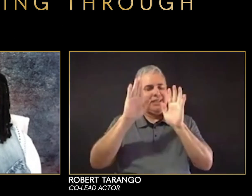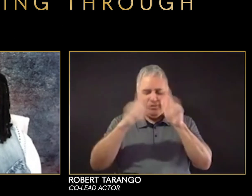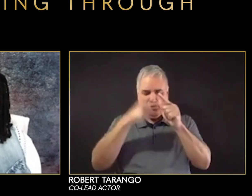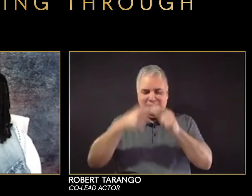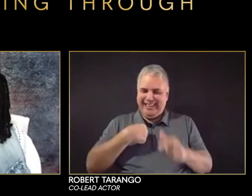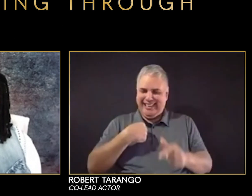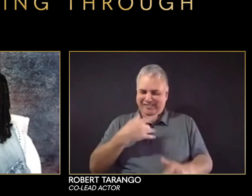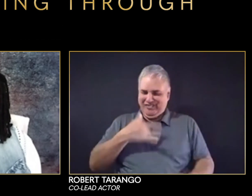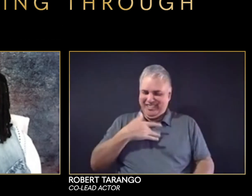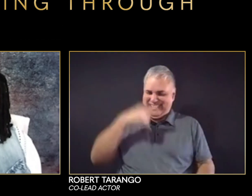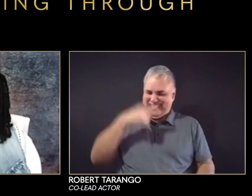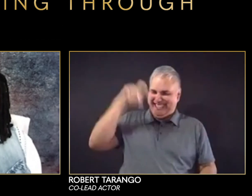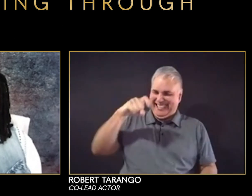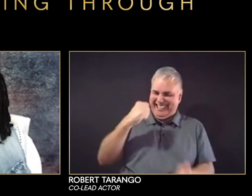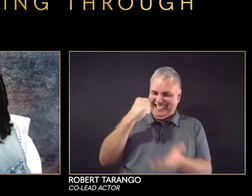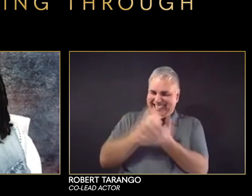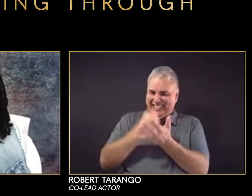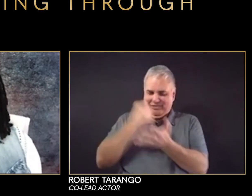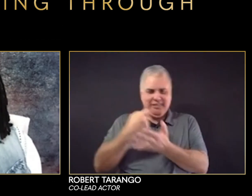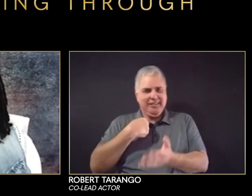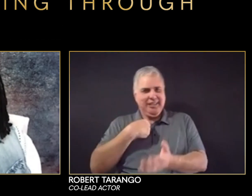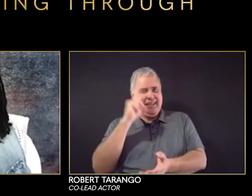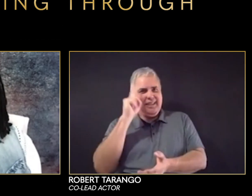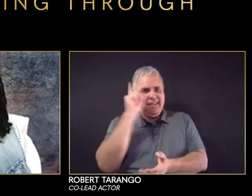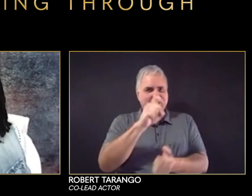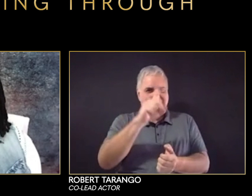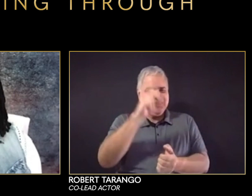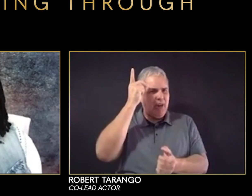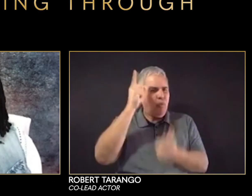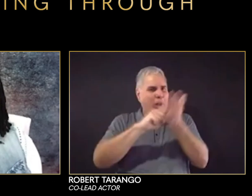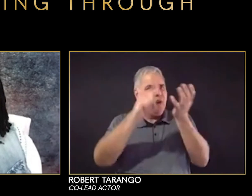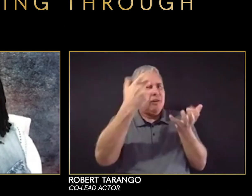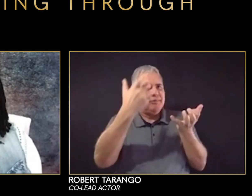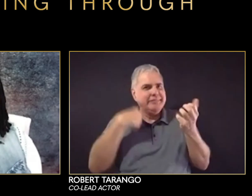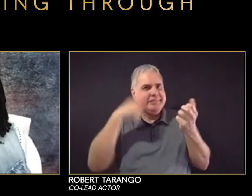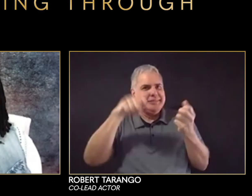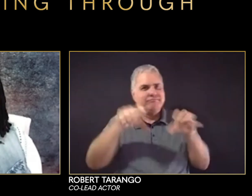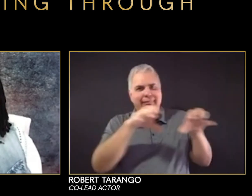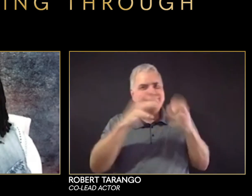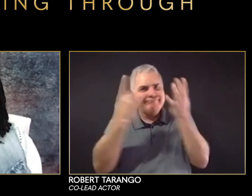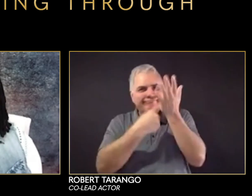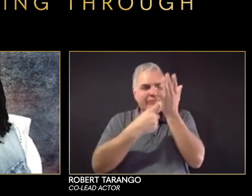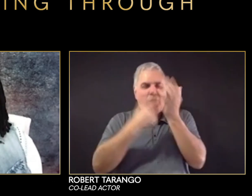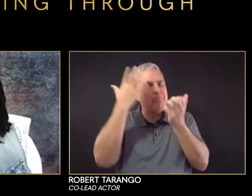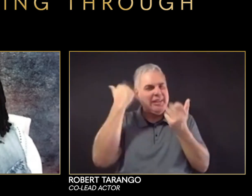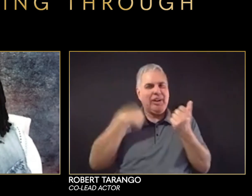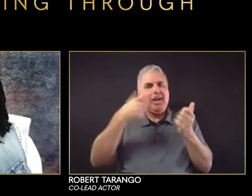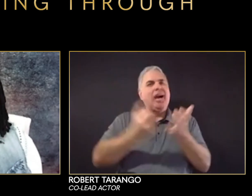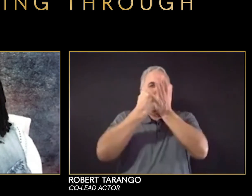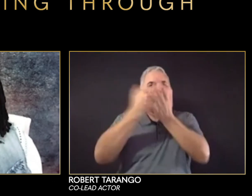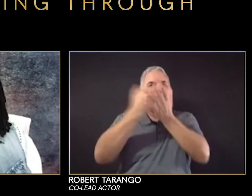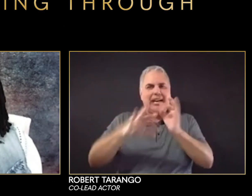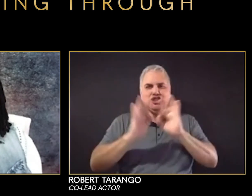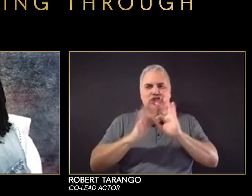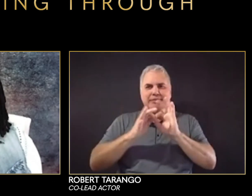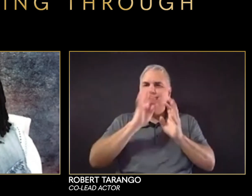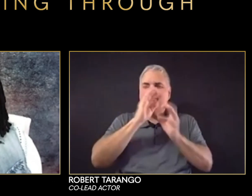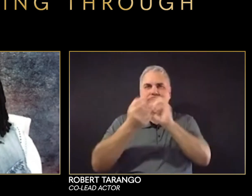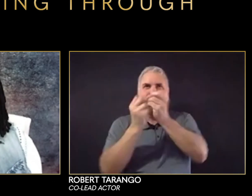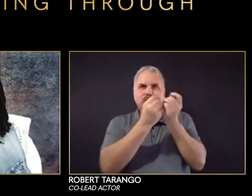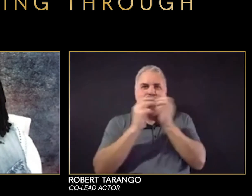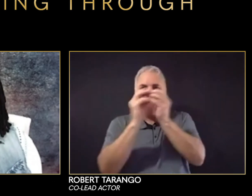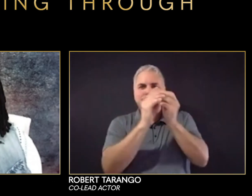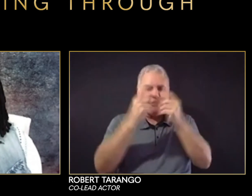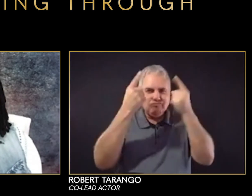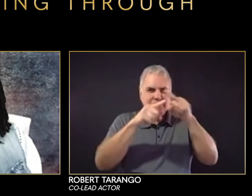Working with Doug honestly was wonderful. It was easy and smooth and natural. Anything I needed, he would